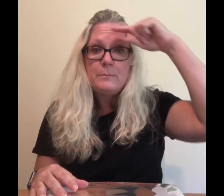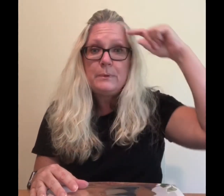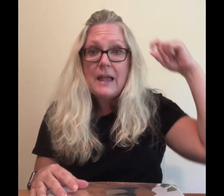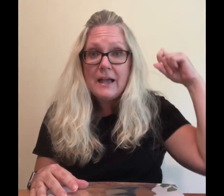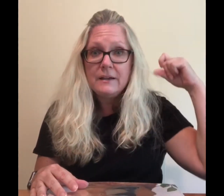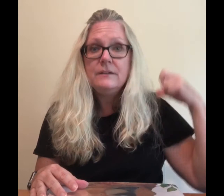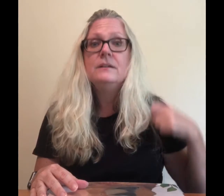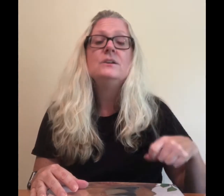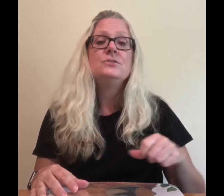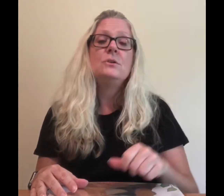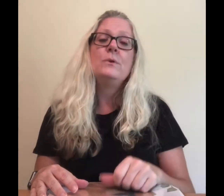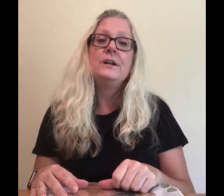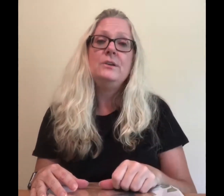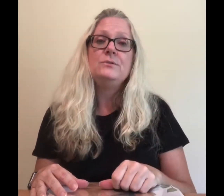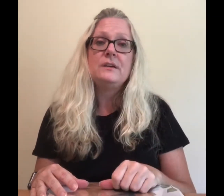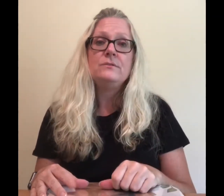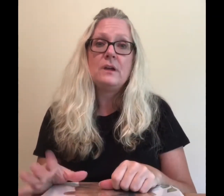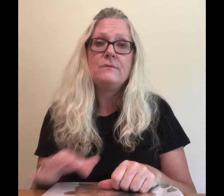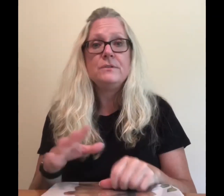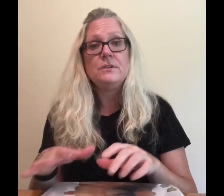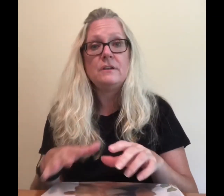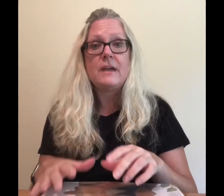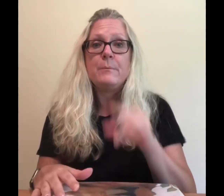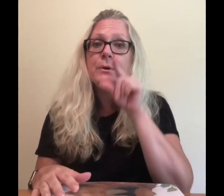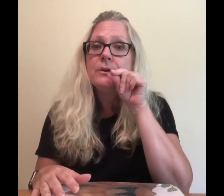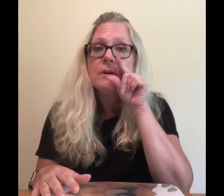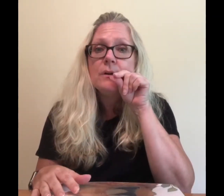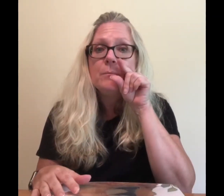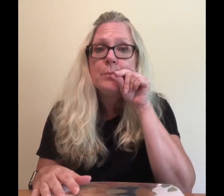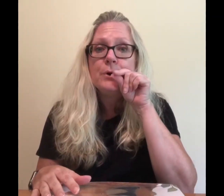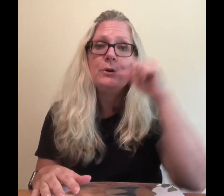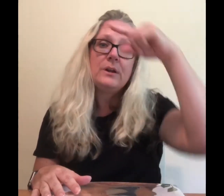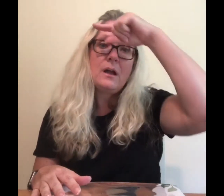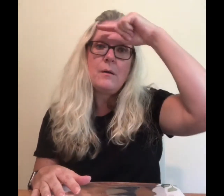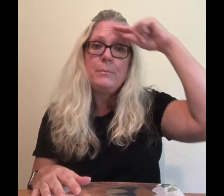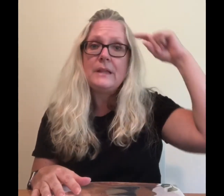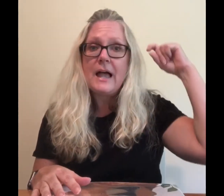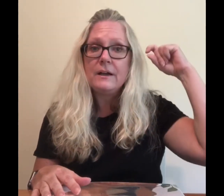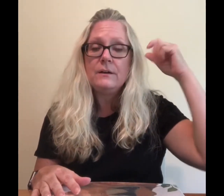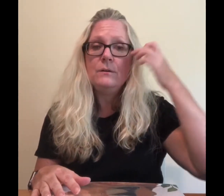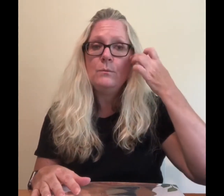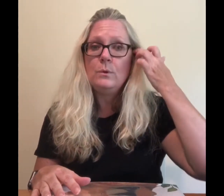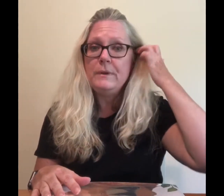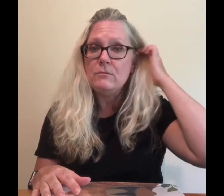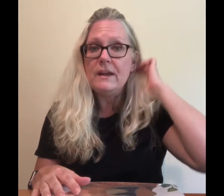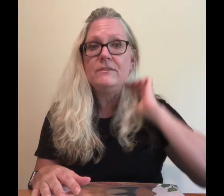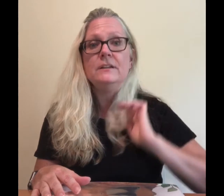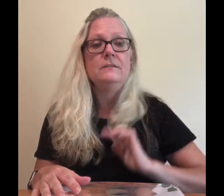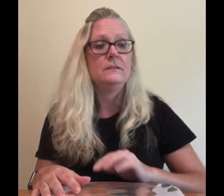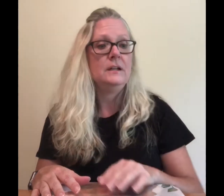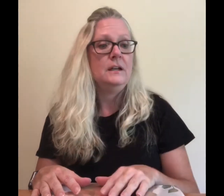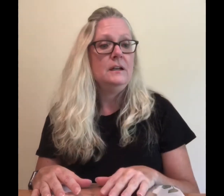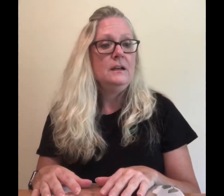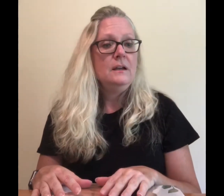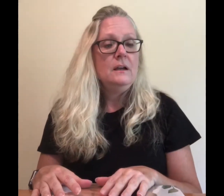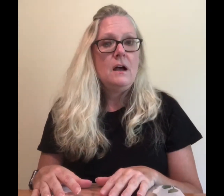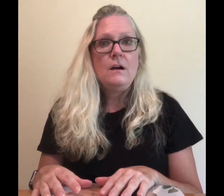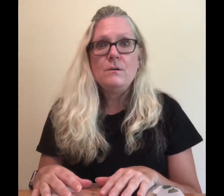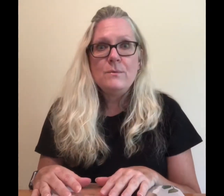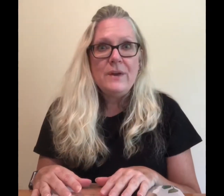black. So we're going to use that for that bird. Bird black will be raven. Oh, we have